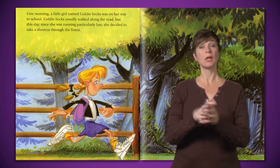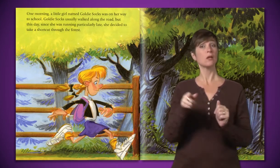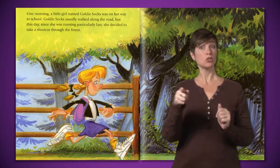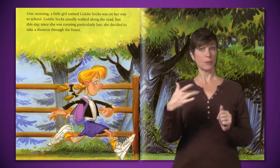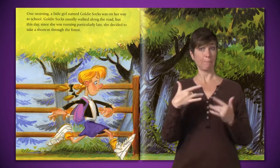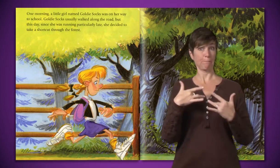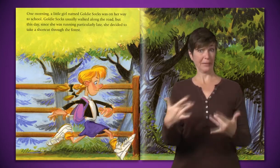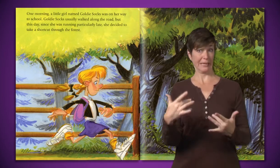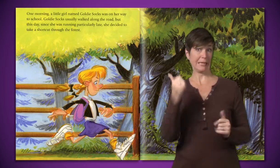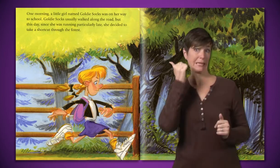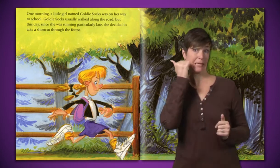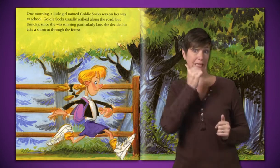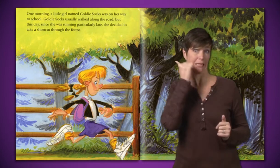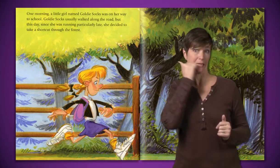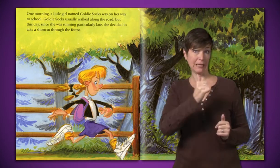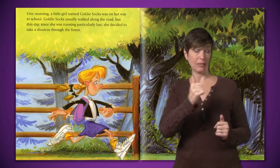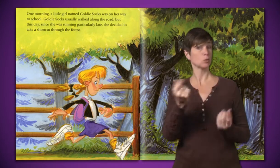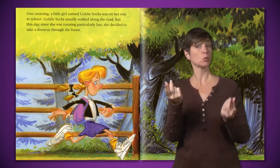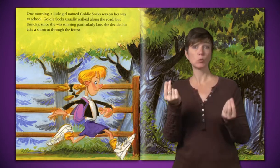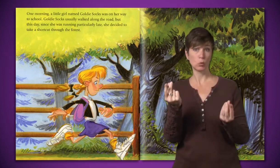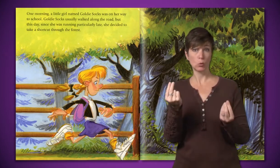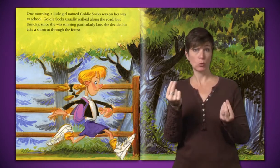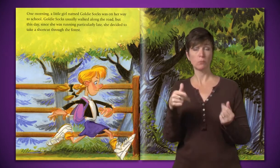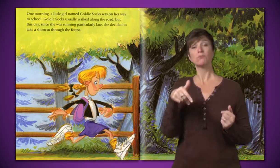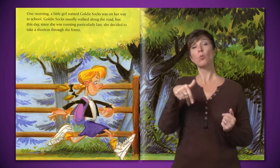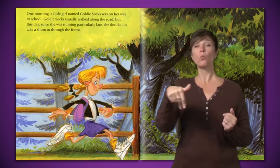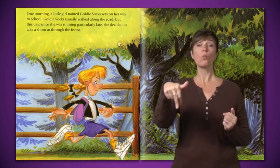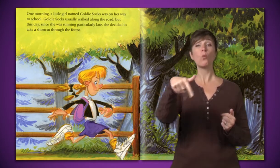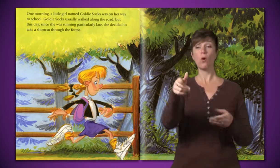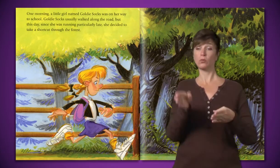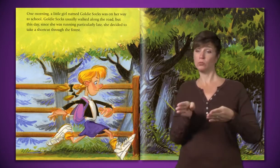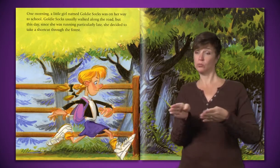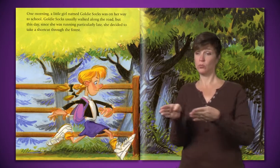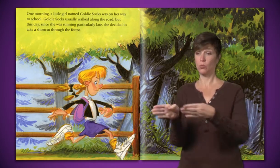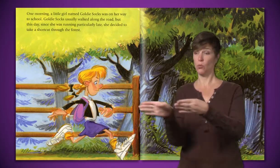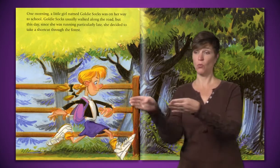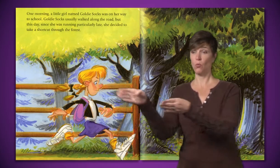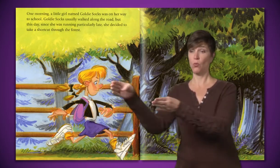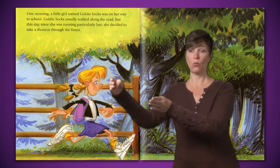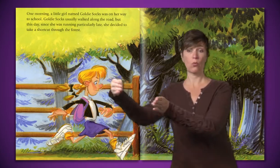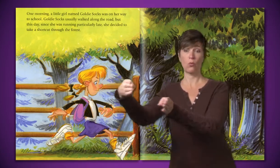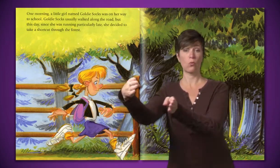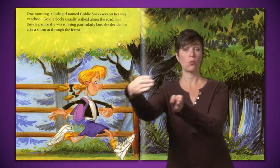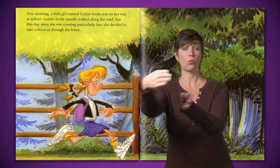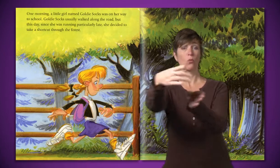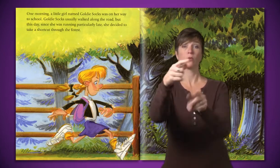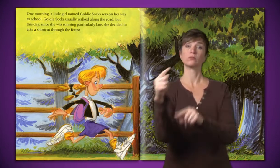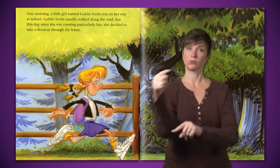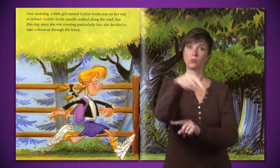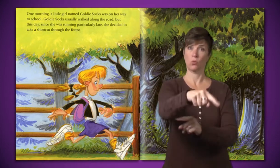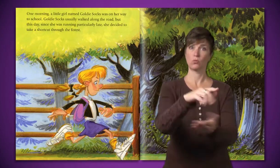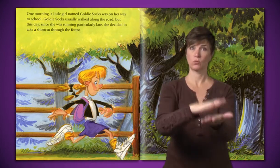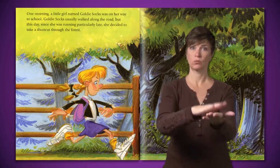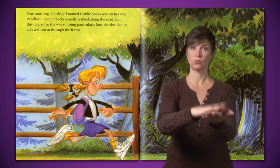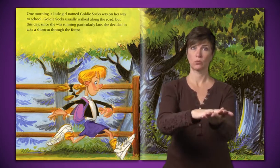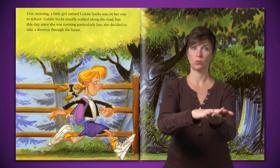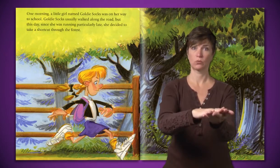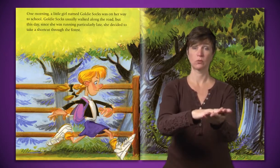was on her way to school. Goldie Socks usually walked along the road,